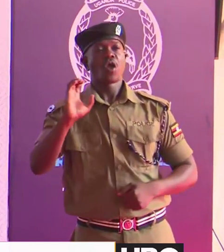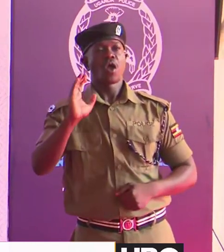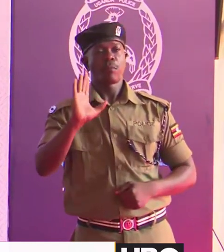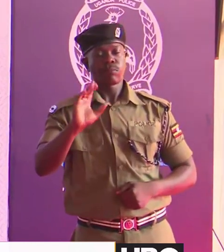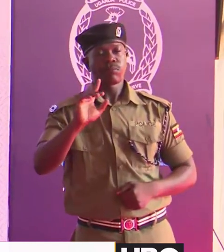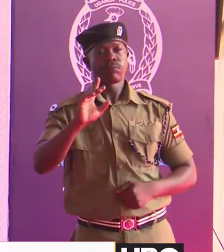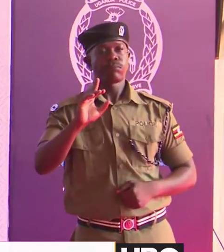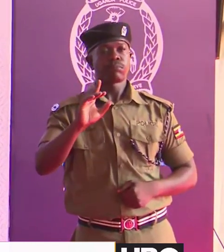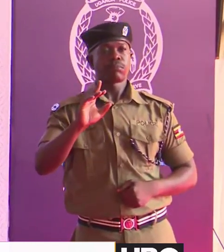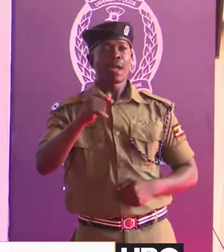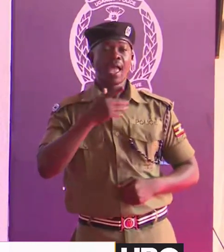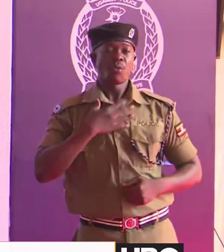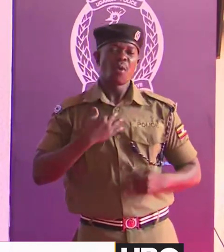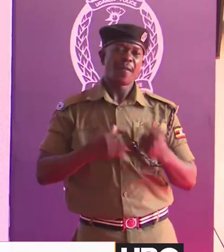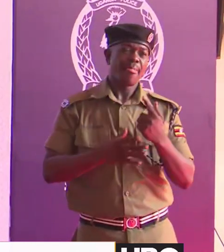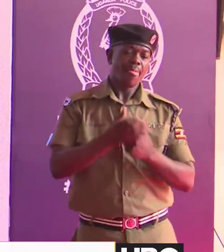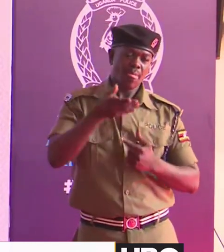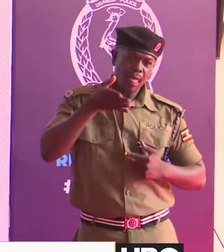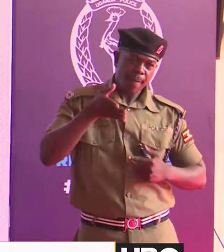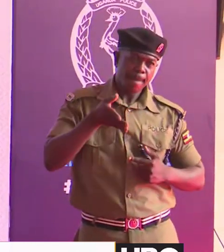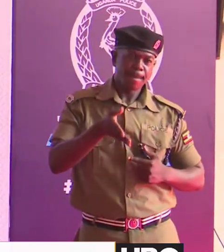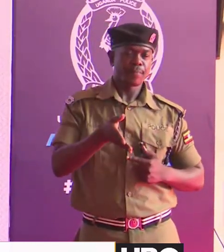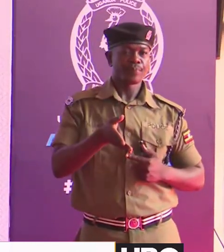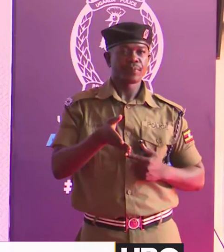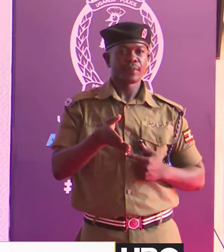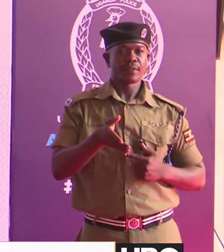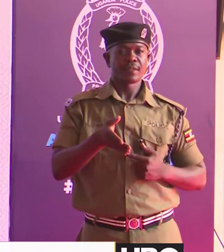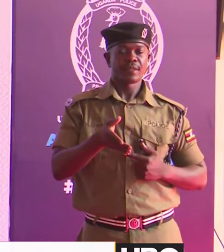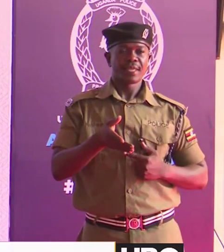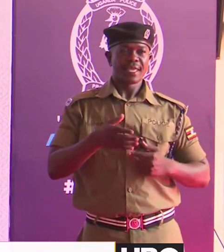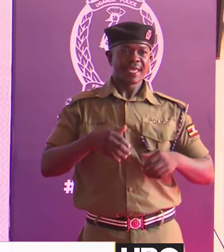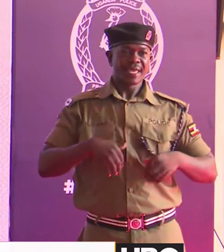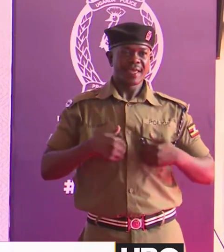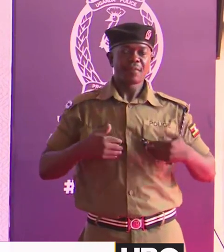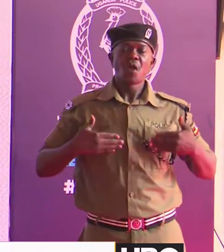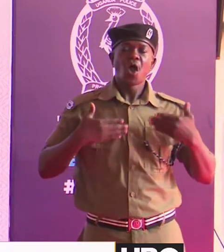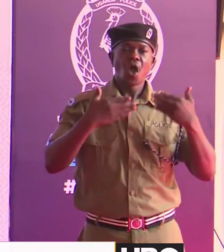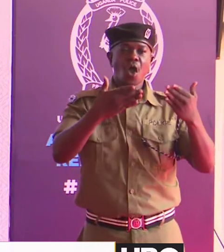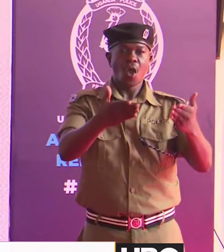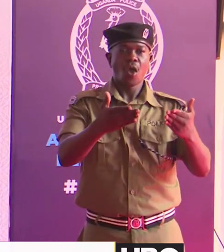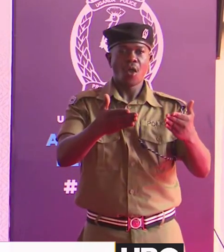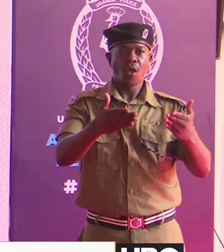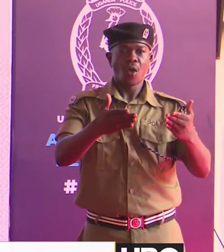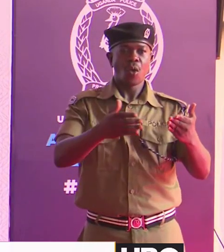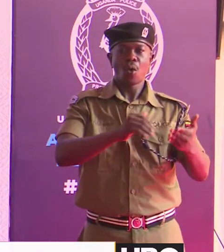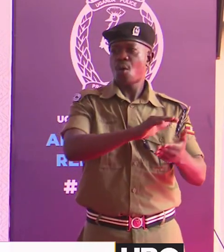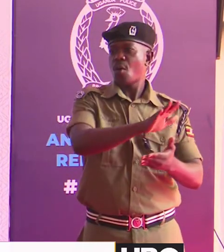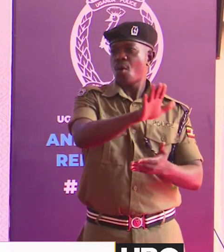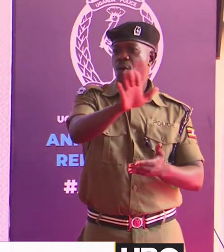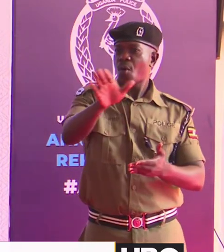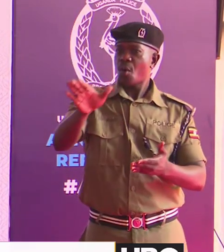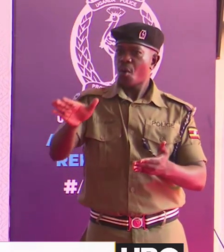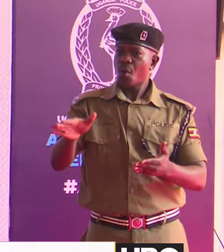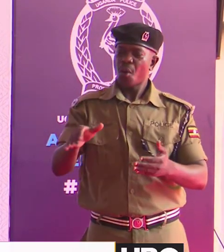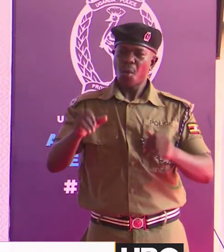2023. I take this opportunity to express my sincere gratitude to those who were able